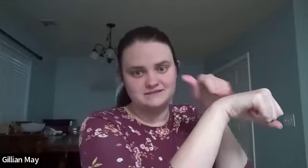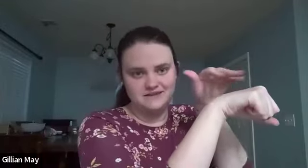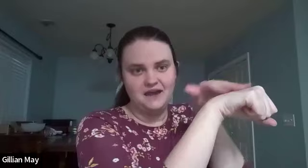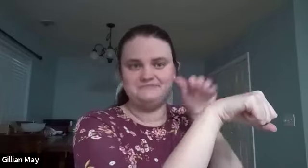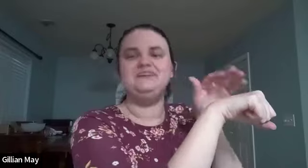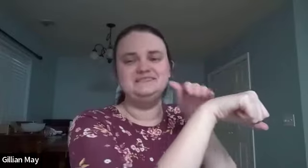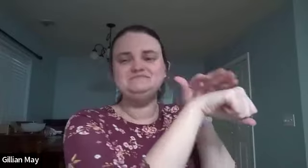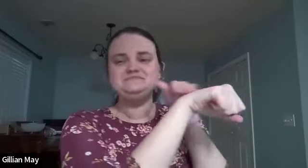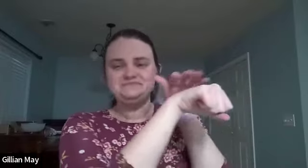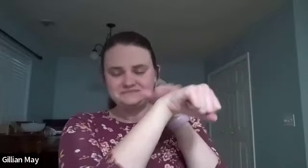Yeah.